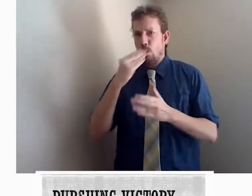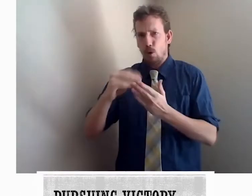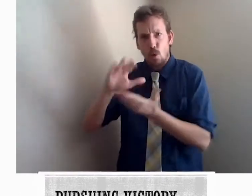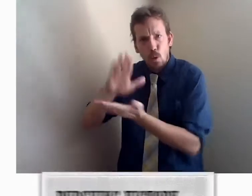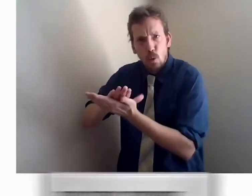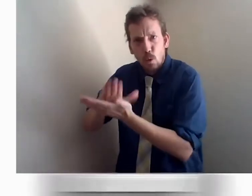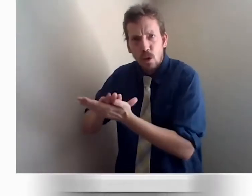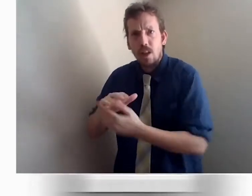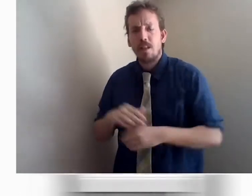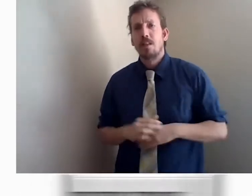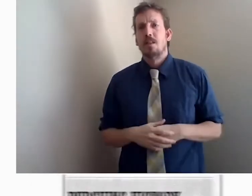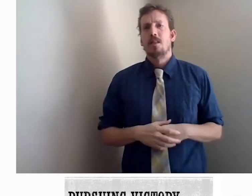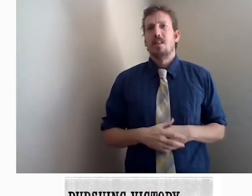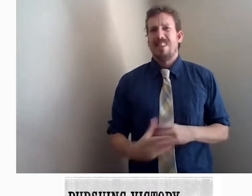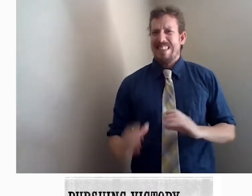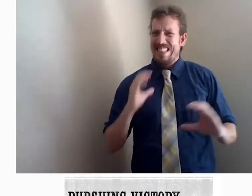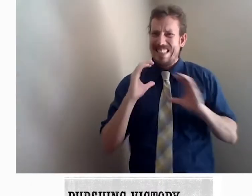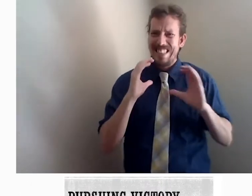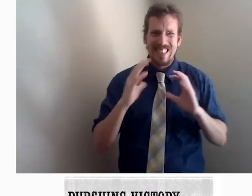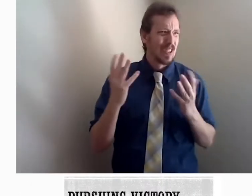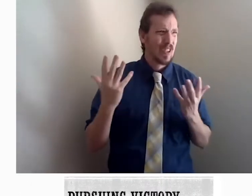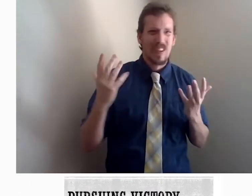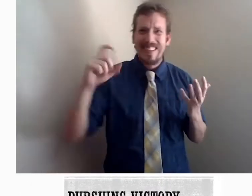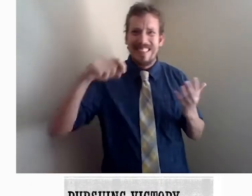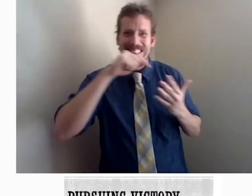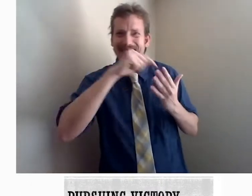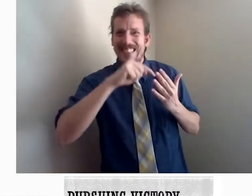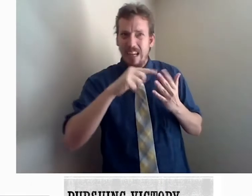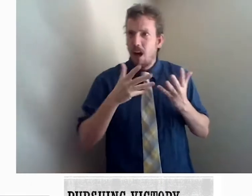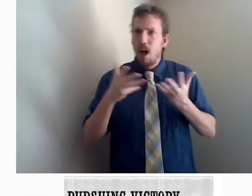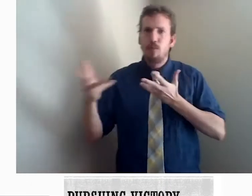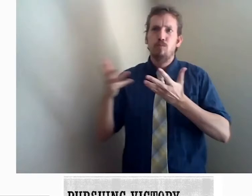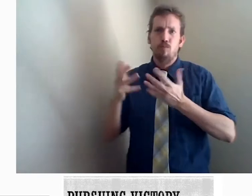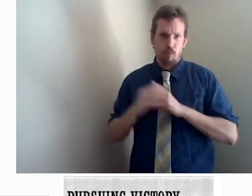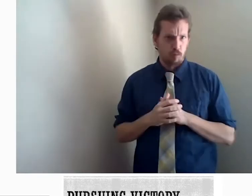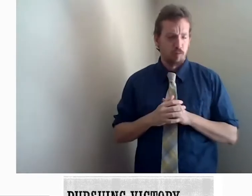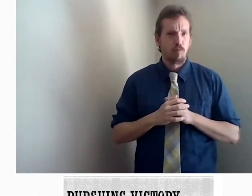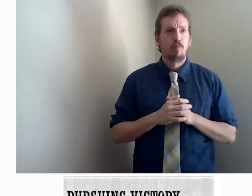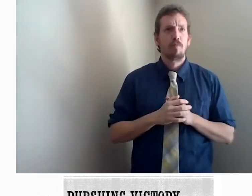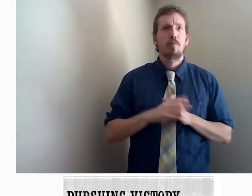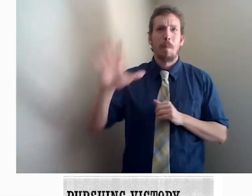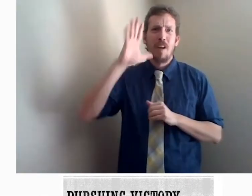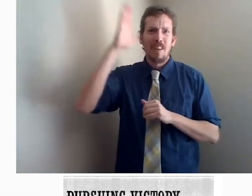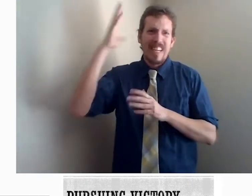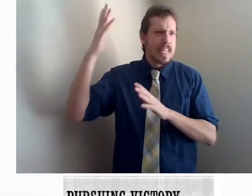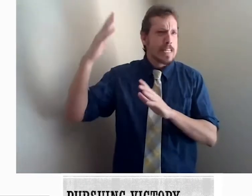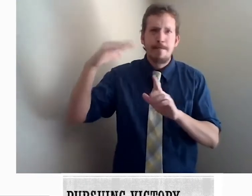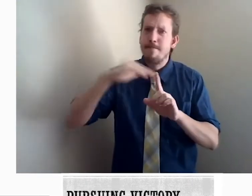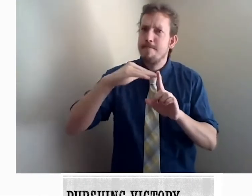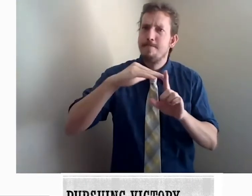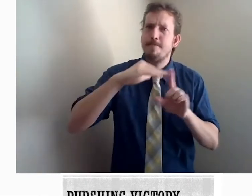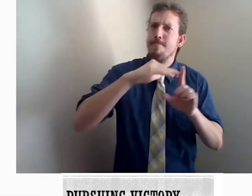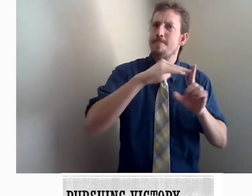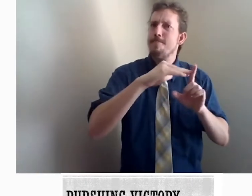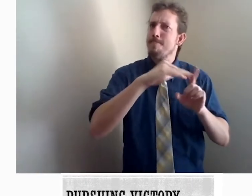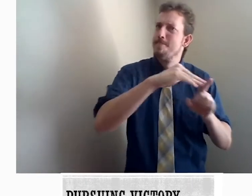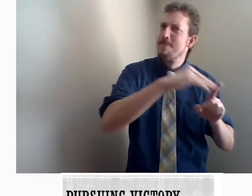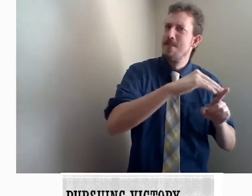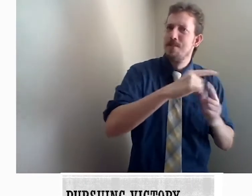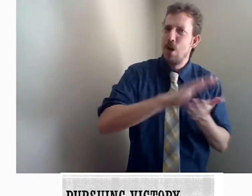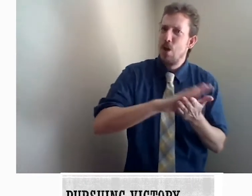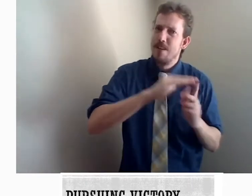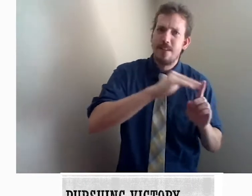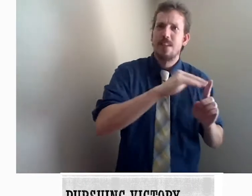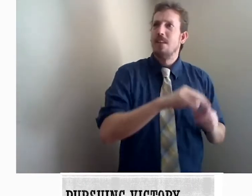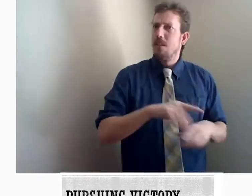He attends practice. He does good academically. He's a communicator. He communicates his needs and wants. His parents